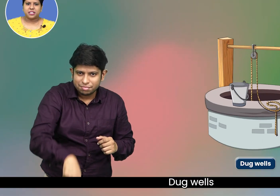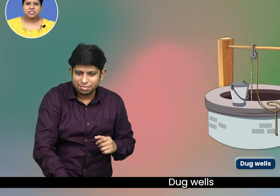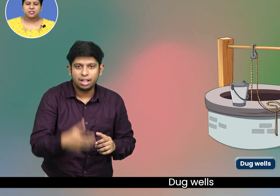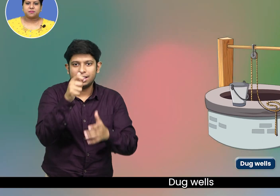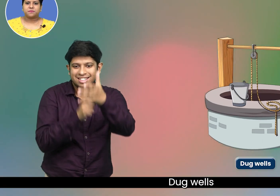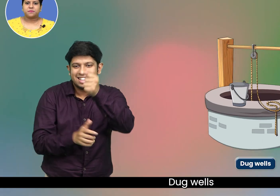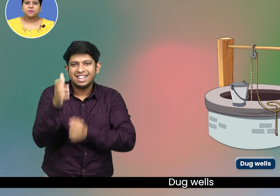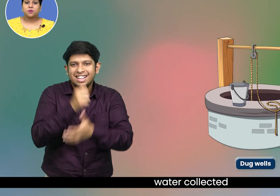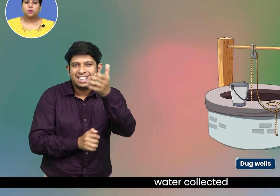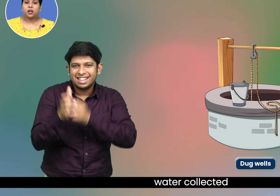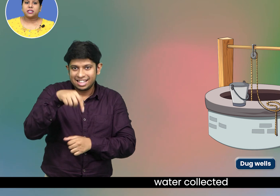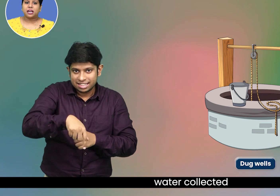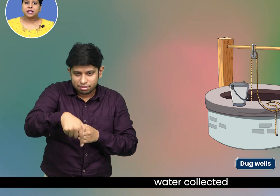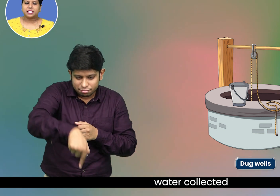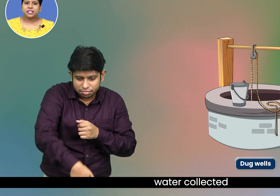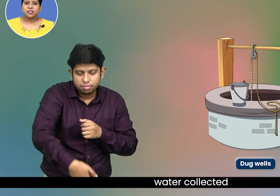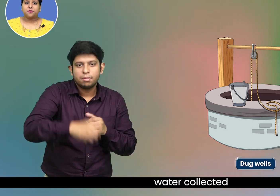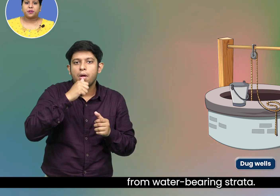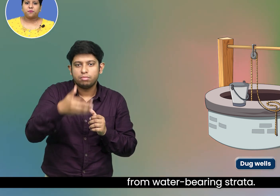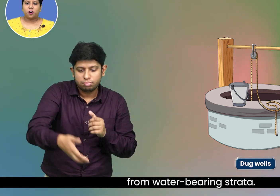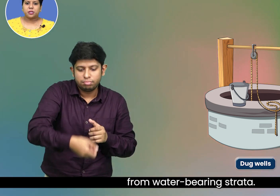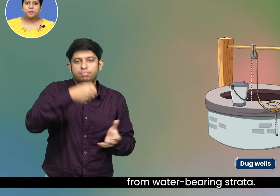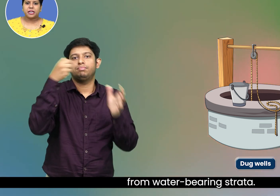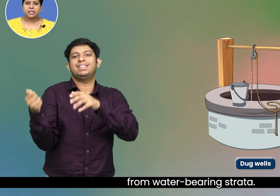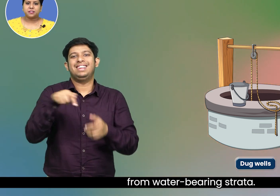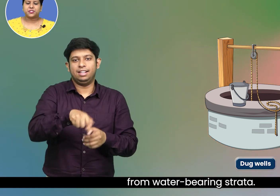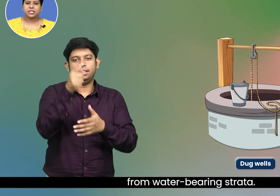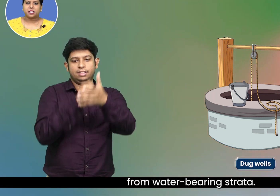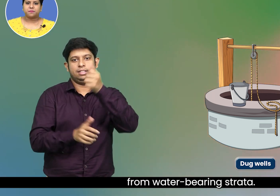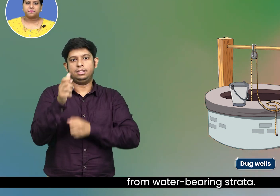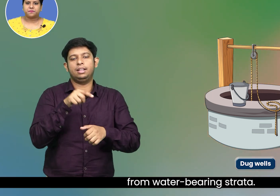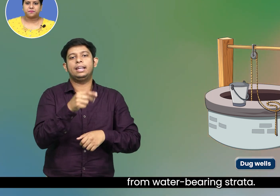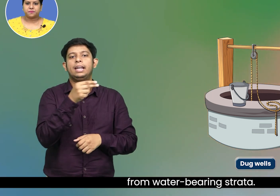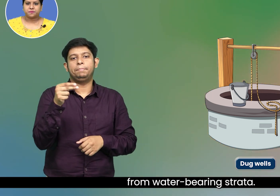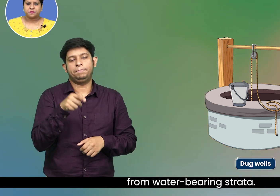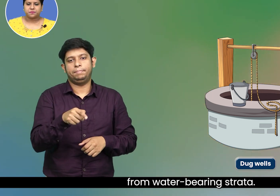dug wells, water collected from water-bearing strata.